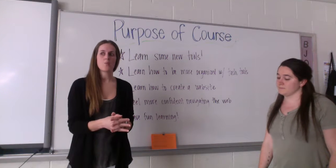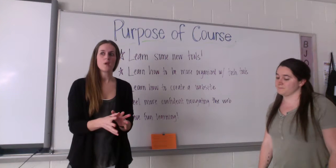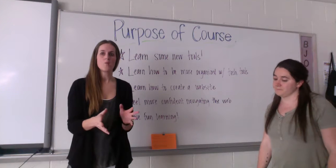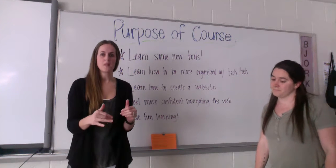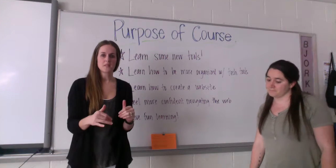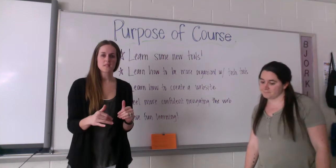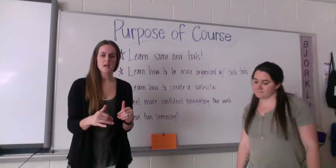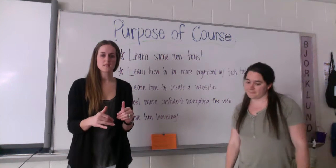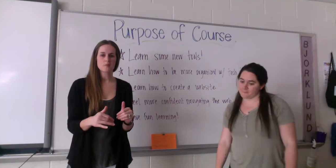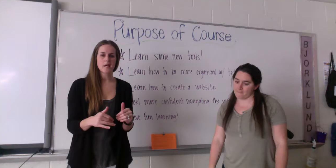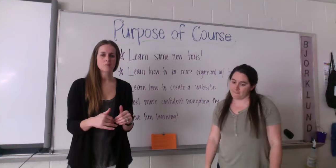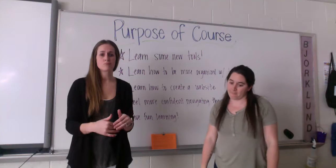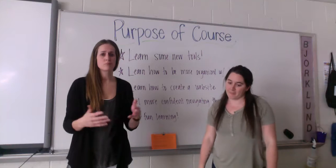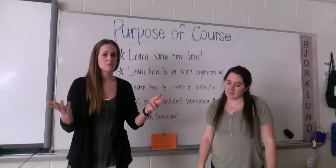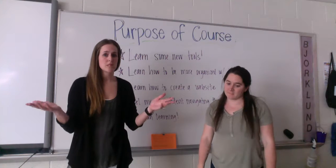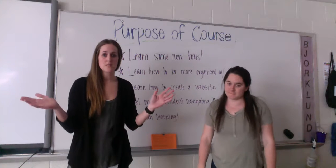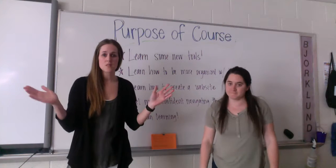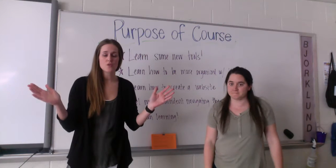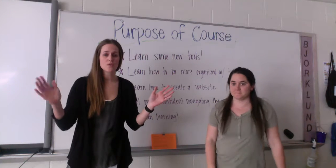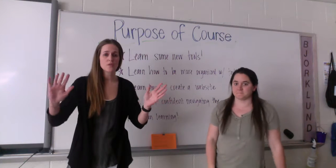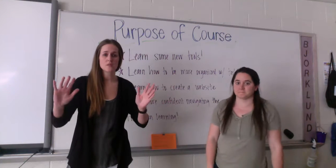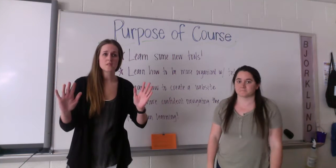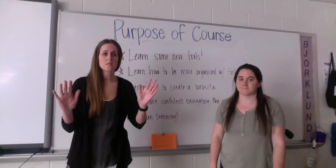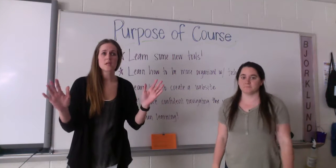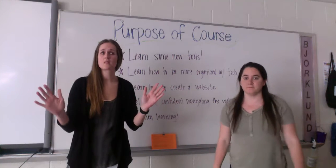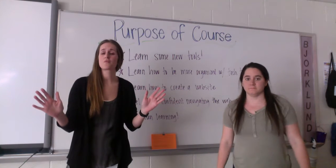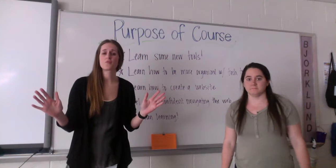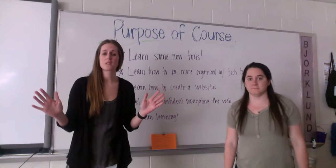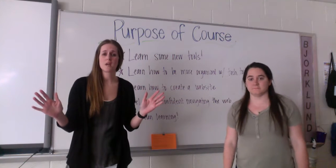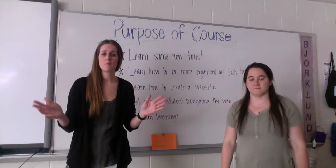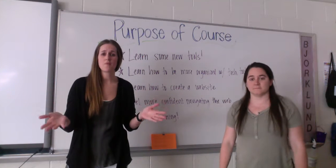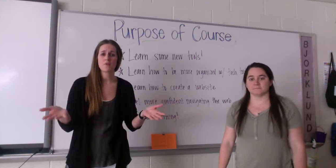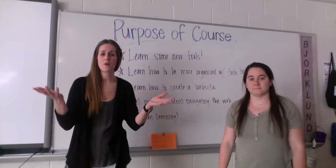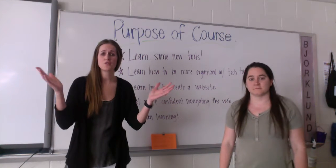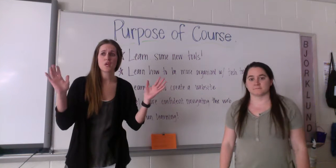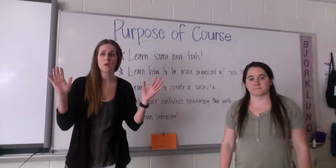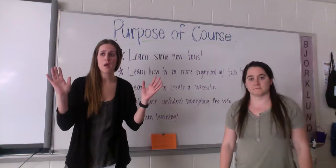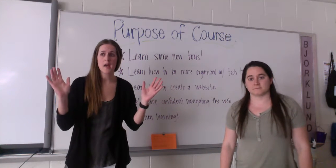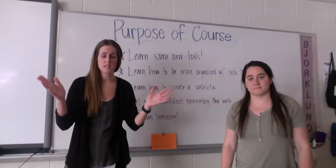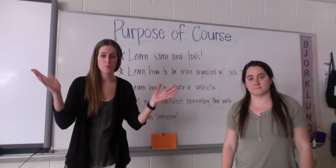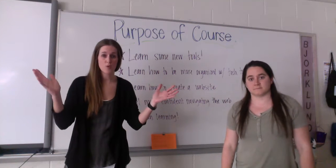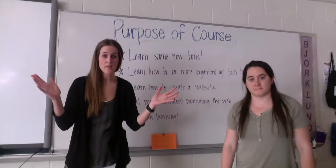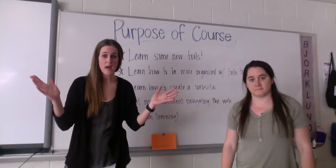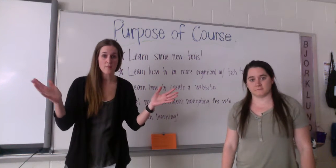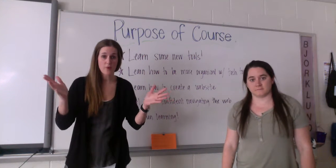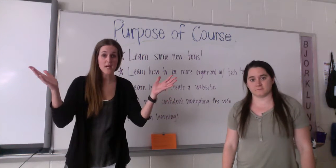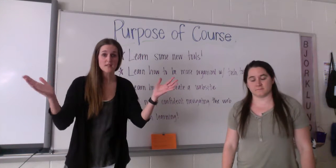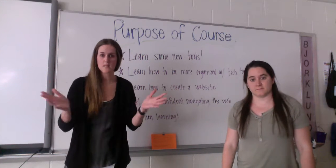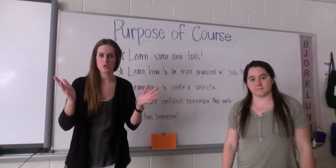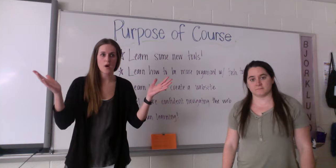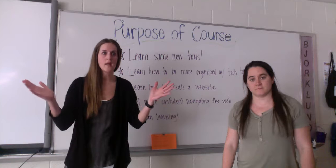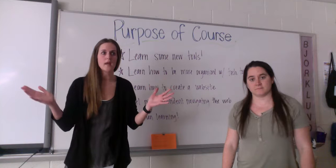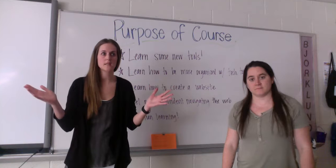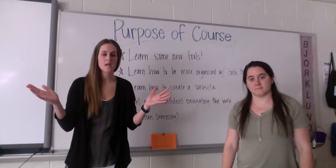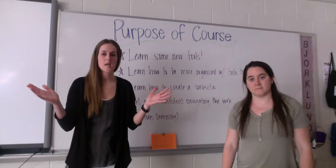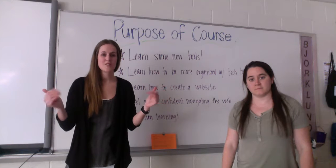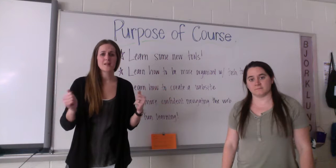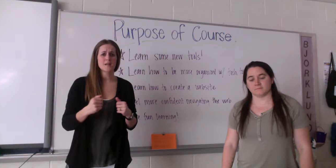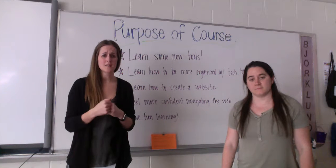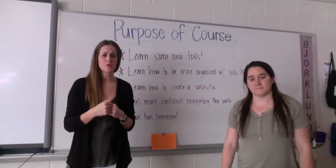we want this class to be like, this is like some free time, free for all to like explore that, practice it, try it. So the next time your